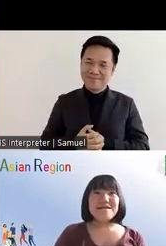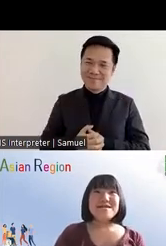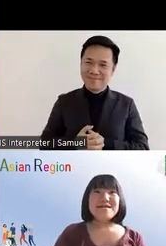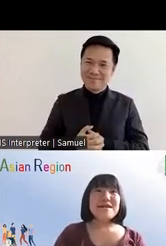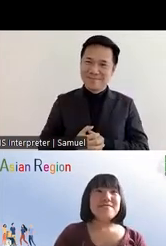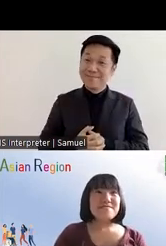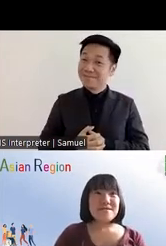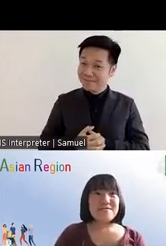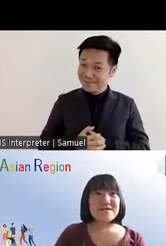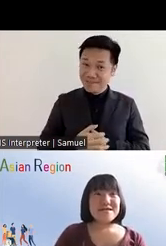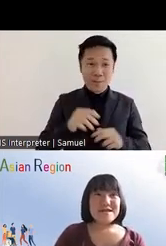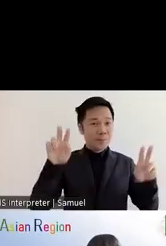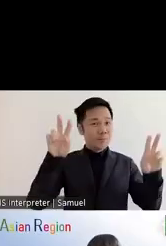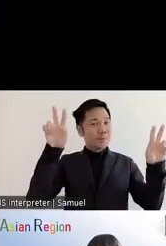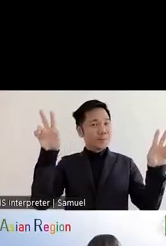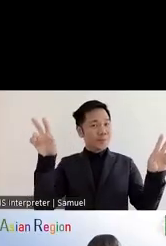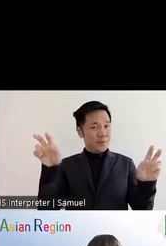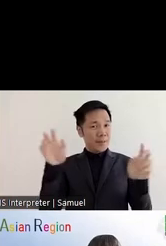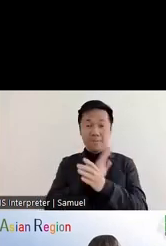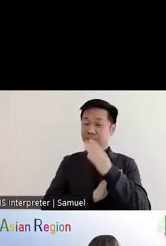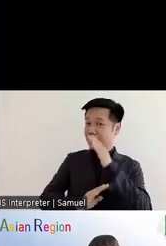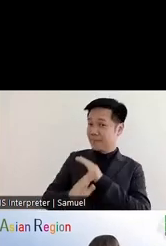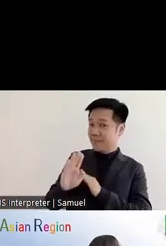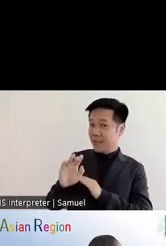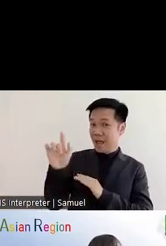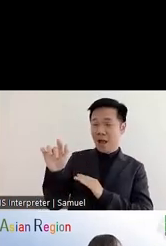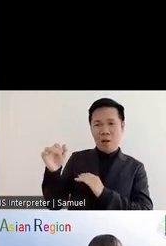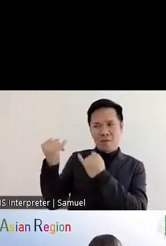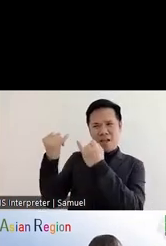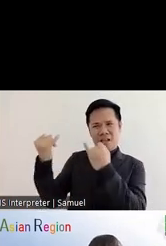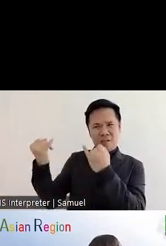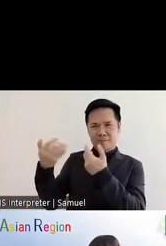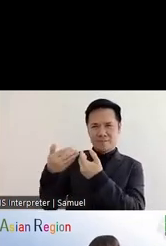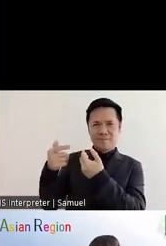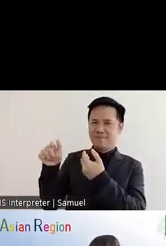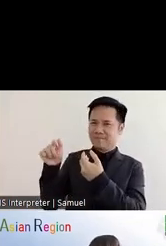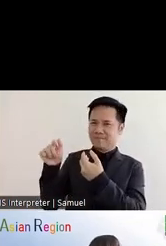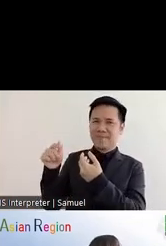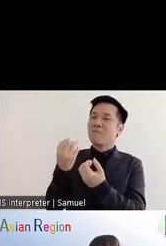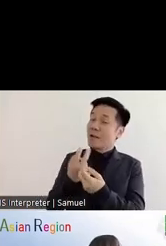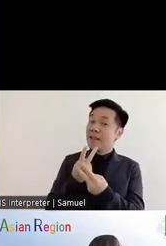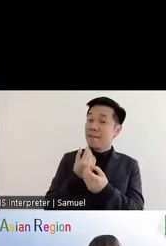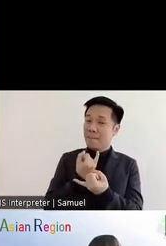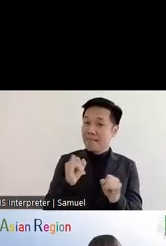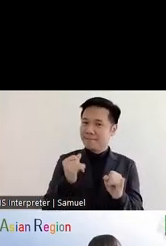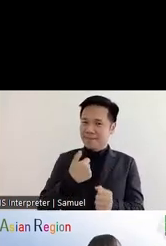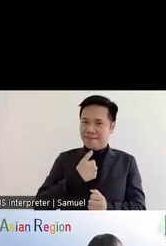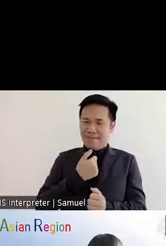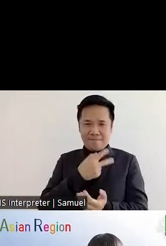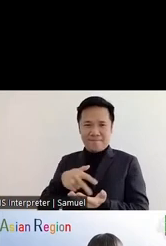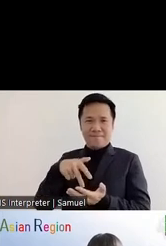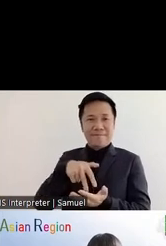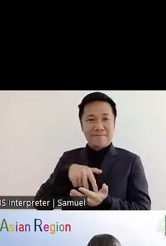about the disabled people's deinstitutionalization and independent living movement in Japan. And unlike